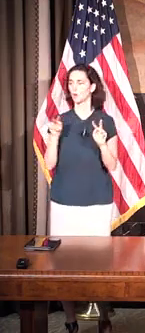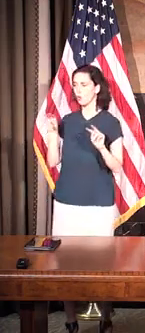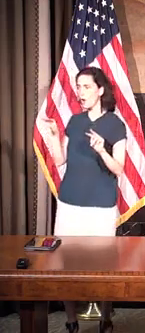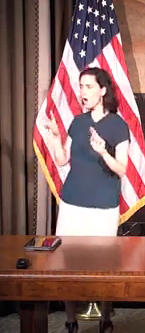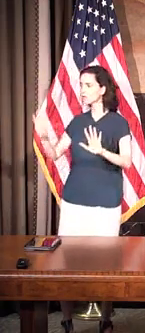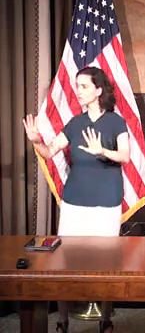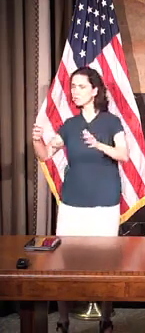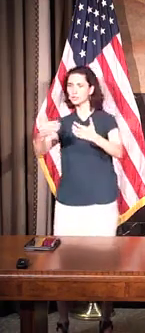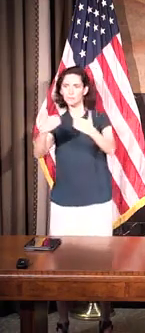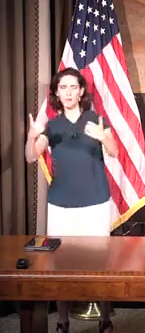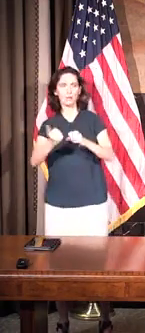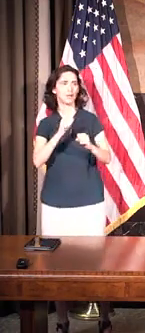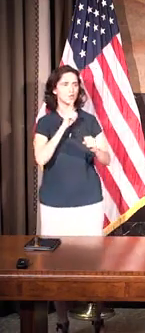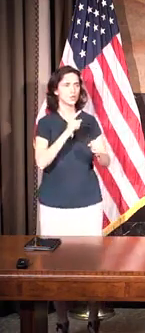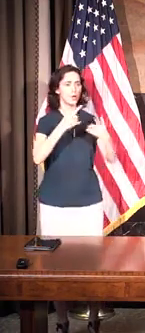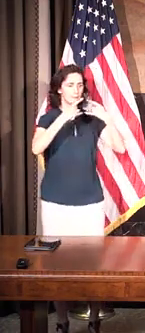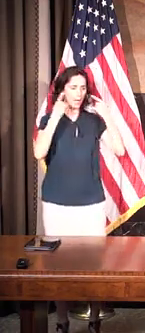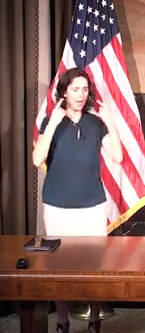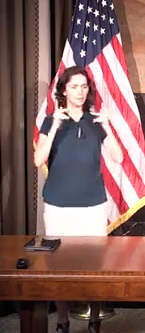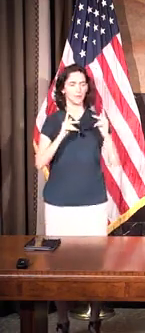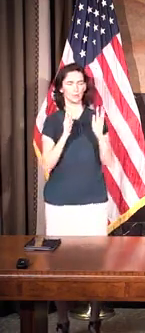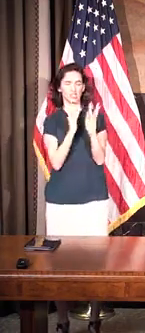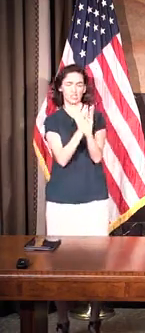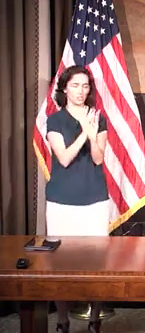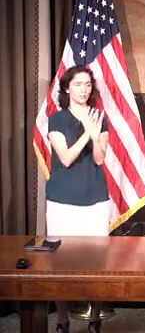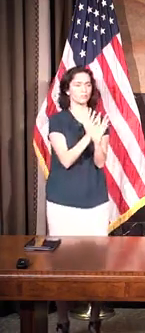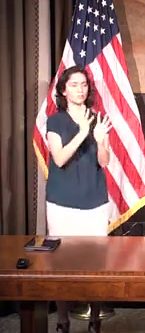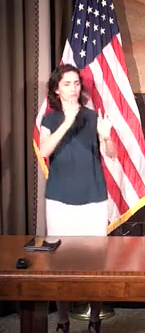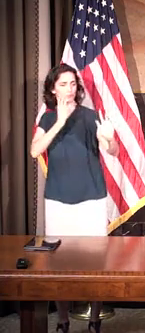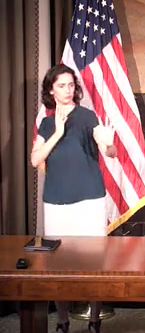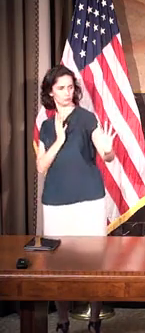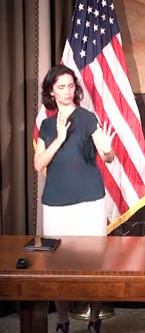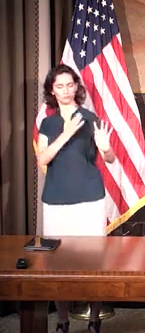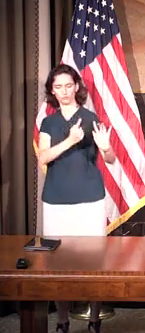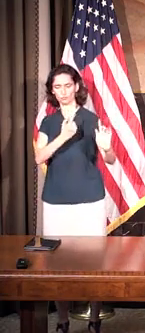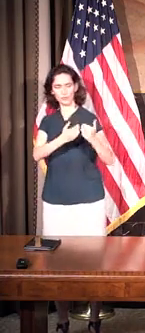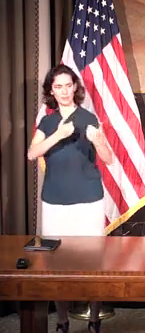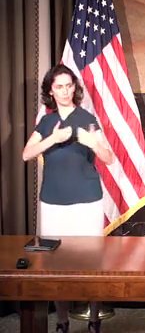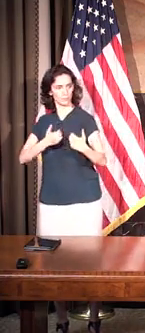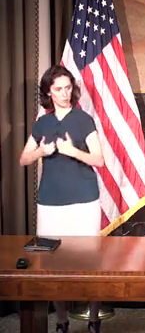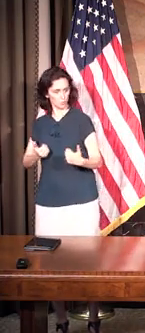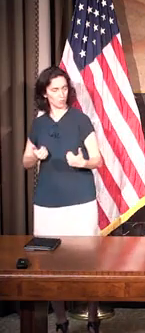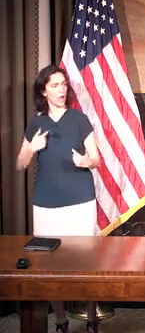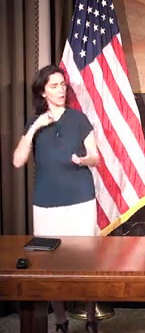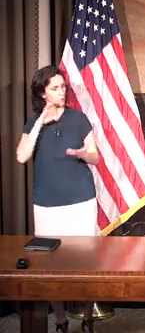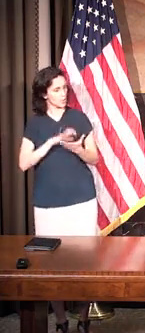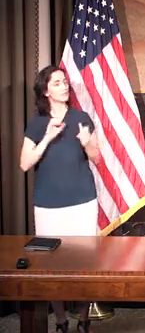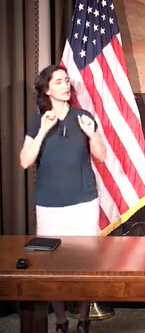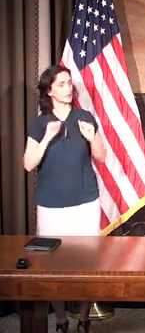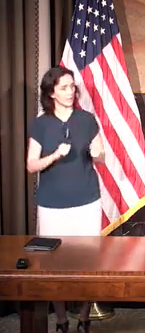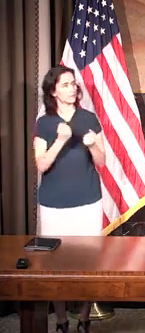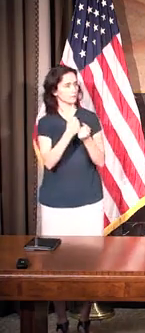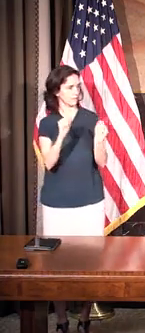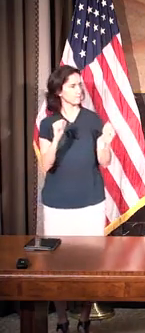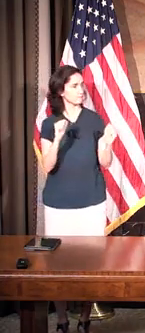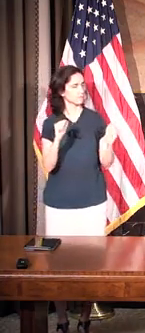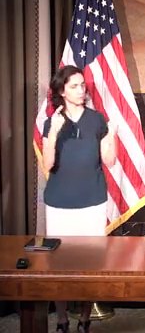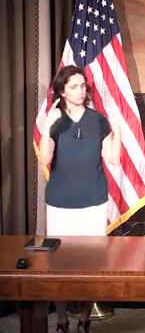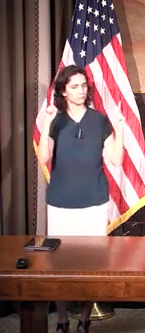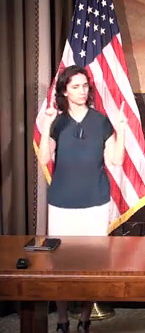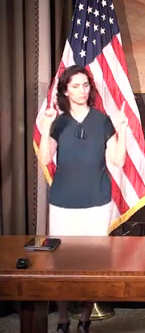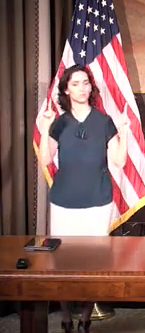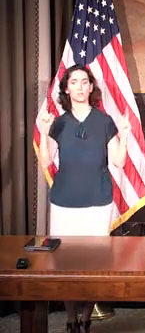people are masked and physically distant and so forth, I believe it can be done safely to the